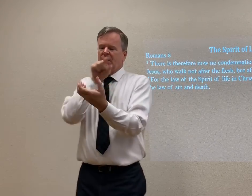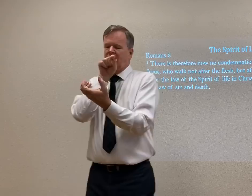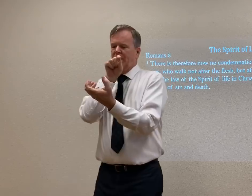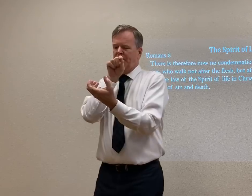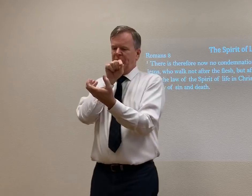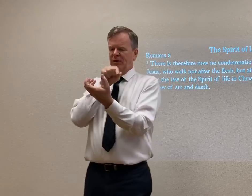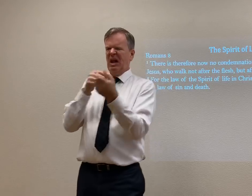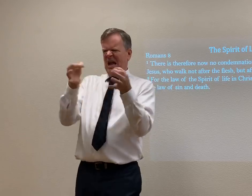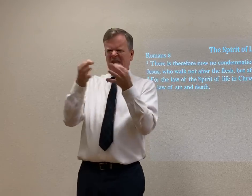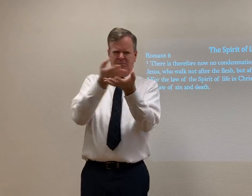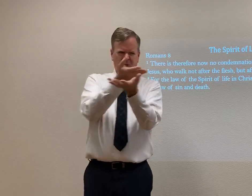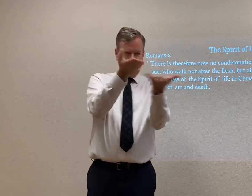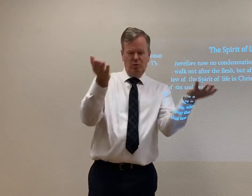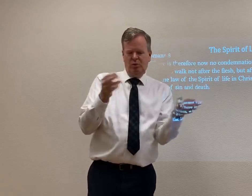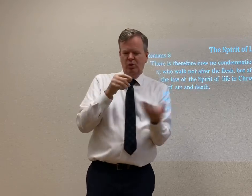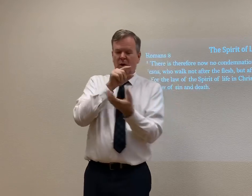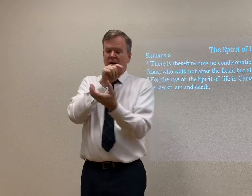morning. But if we took a bird,